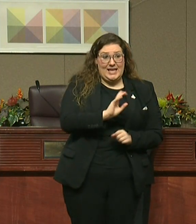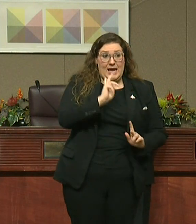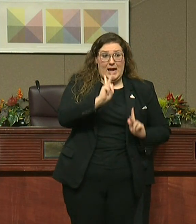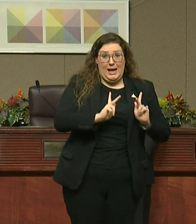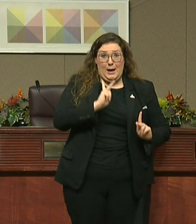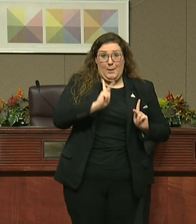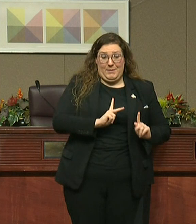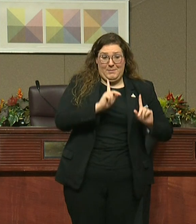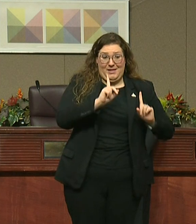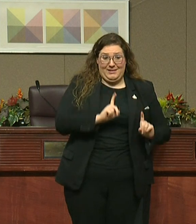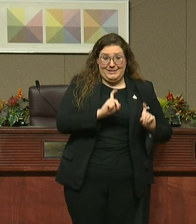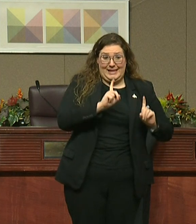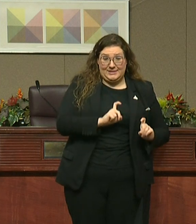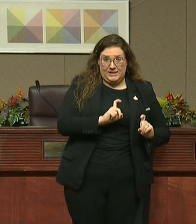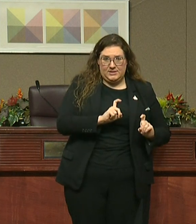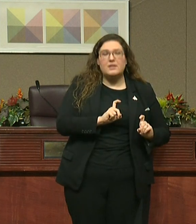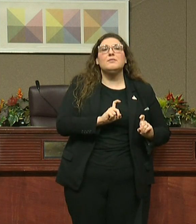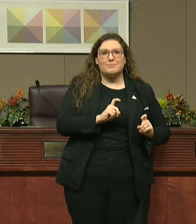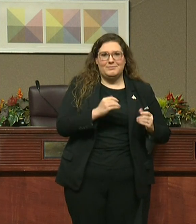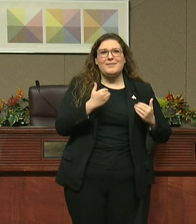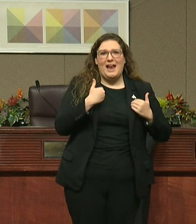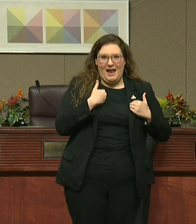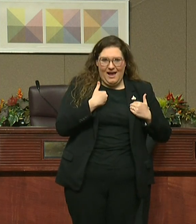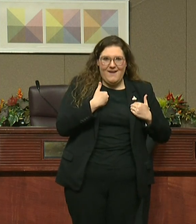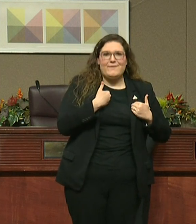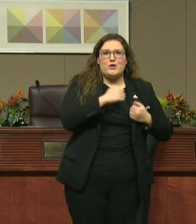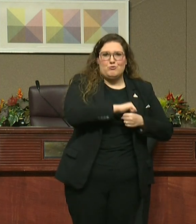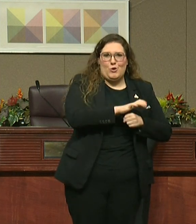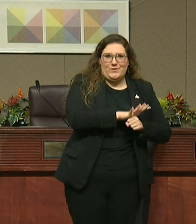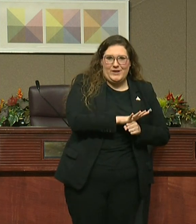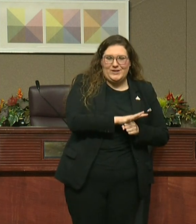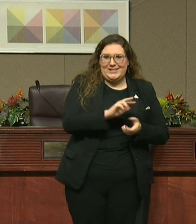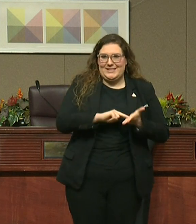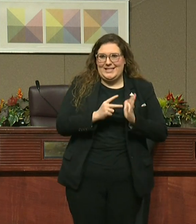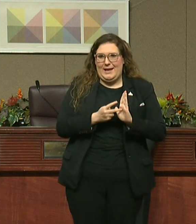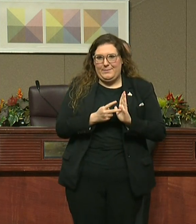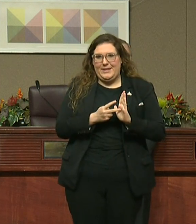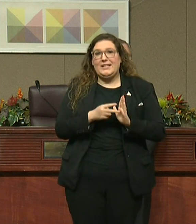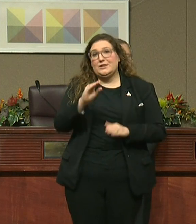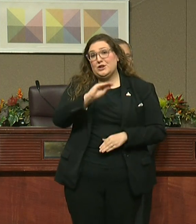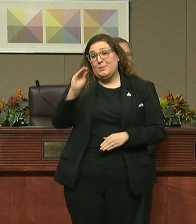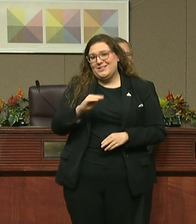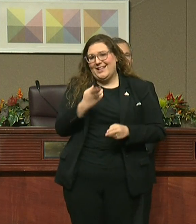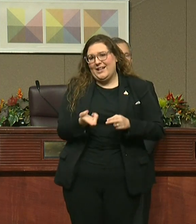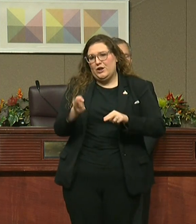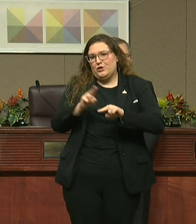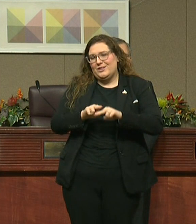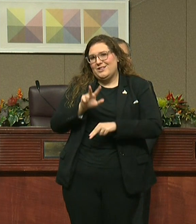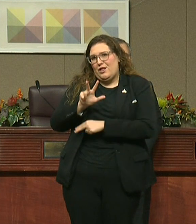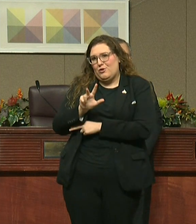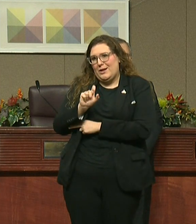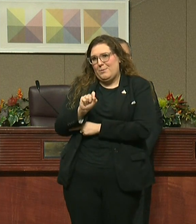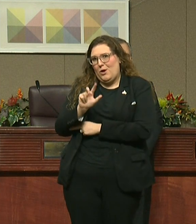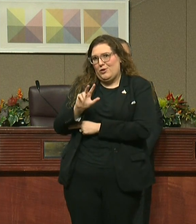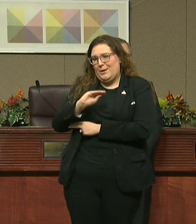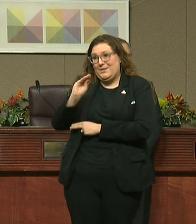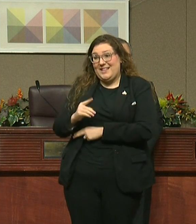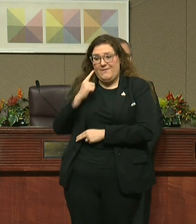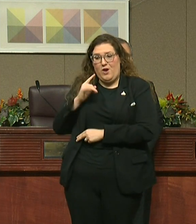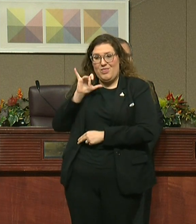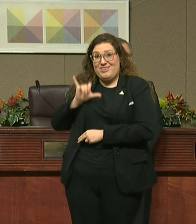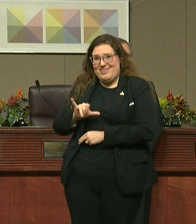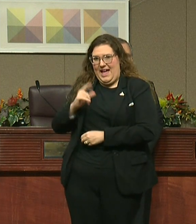yesterday. For a 3.3% return rate for that day, positivity rate. The